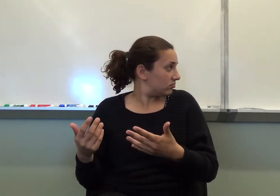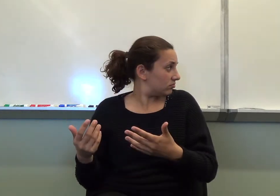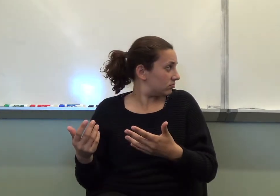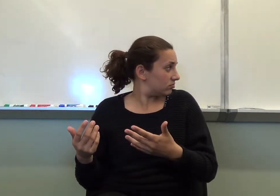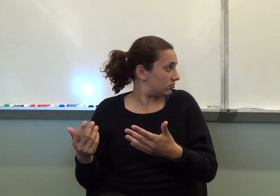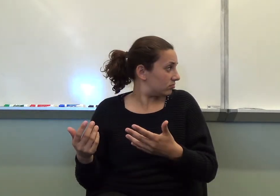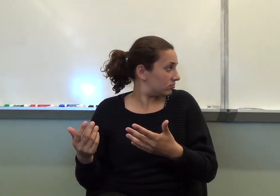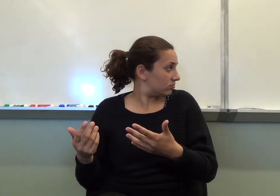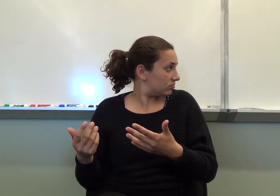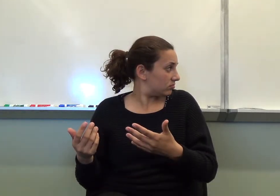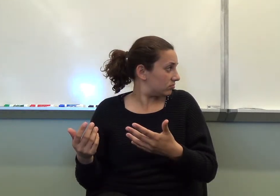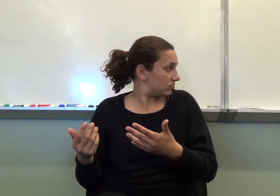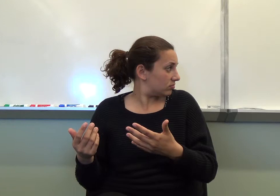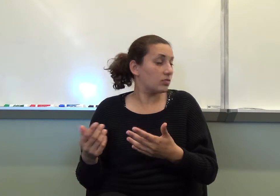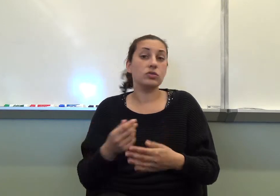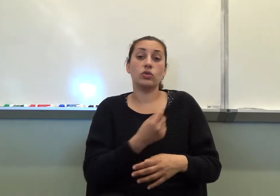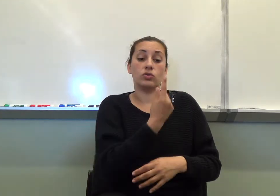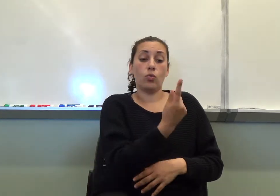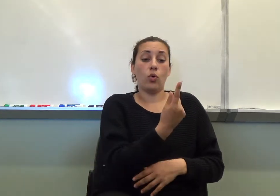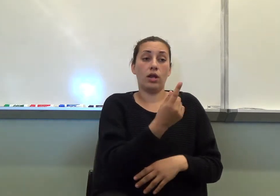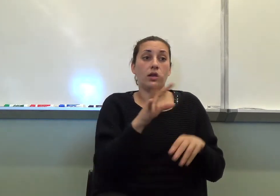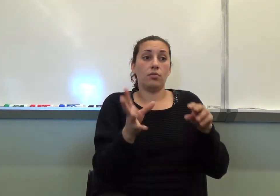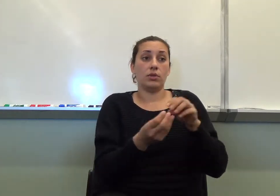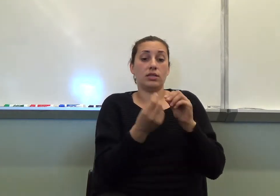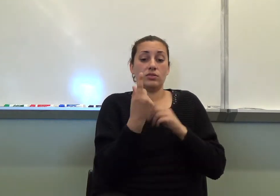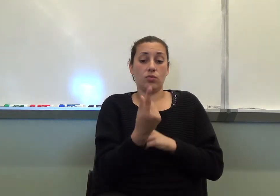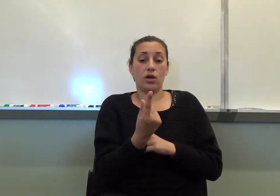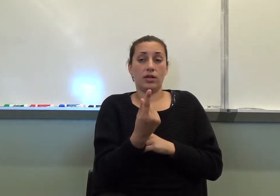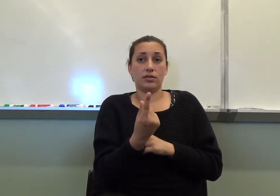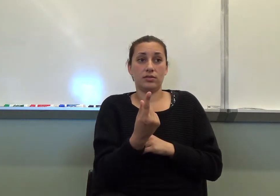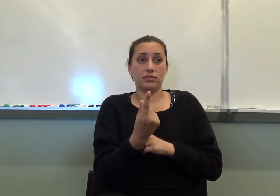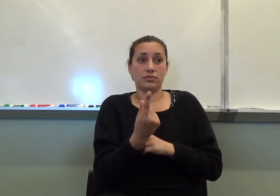So this gives me 1 plus 1, right? Because 1 squared is 1.